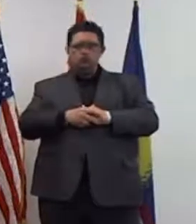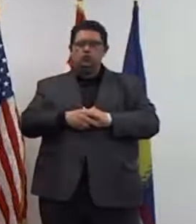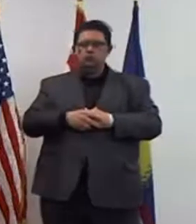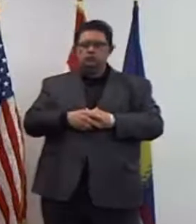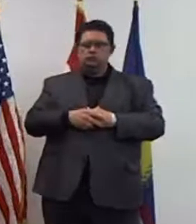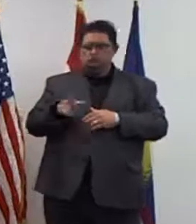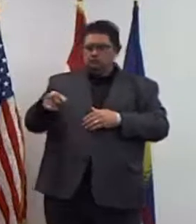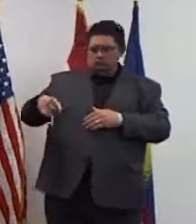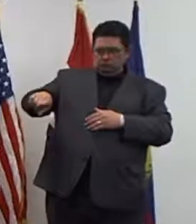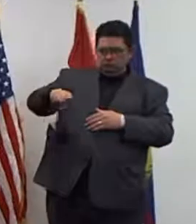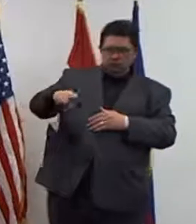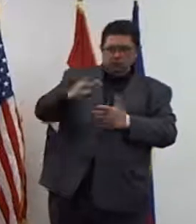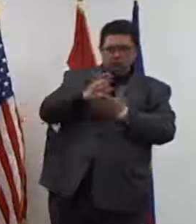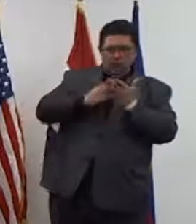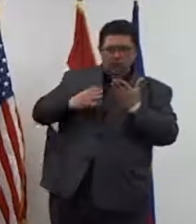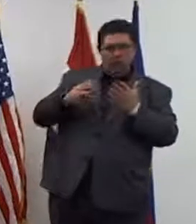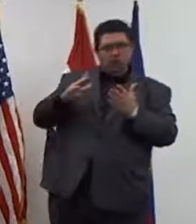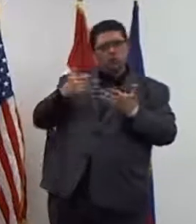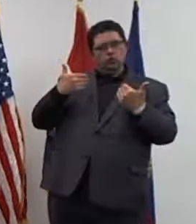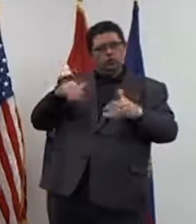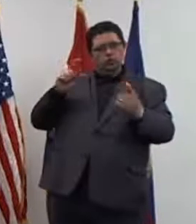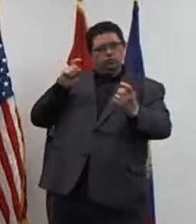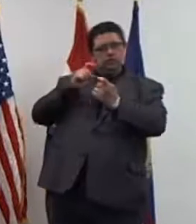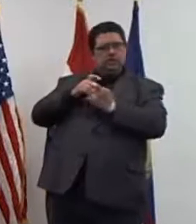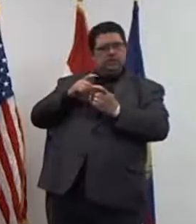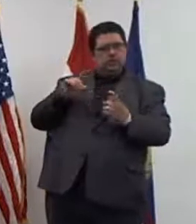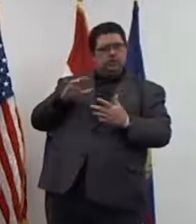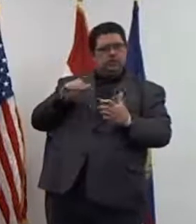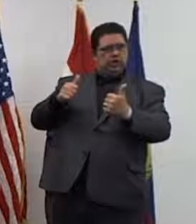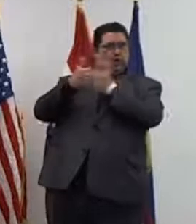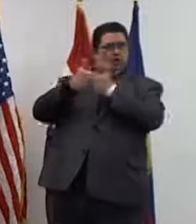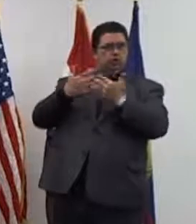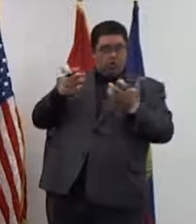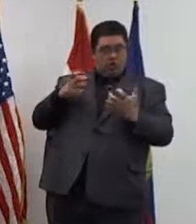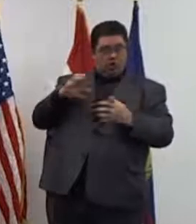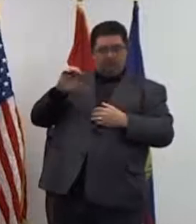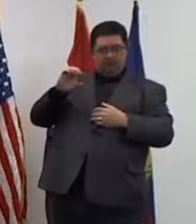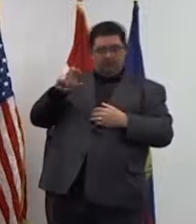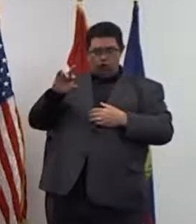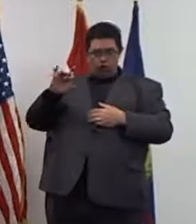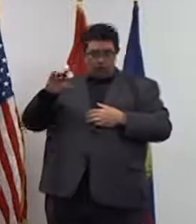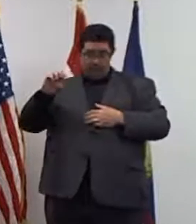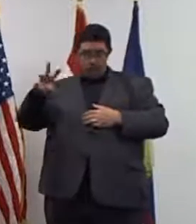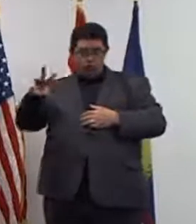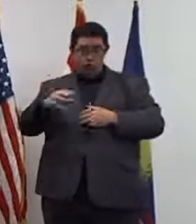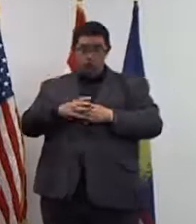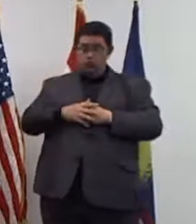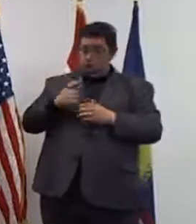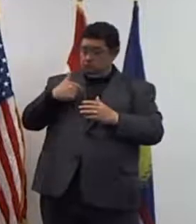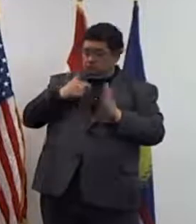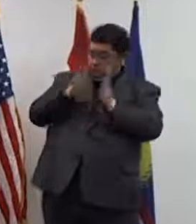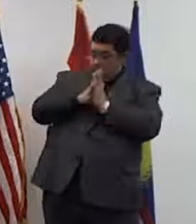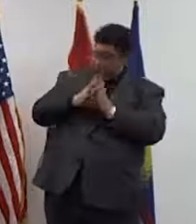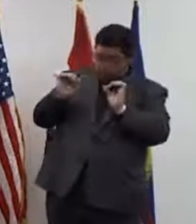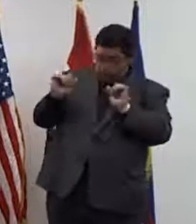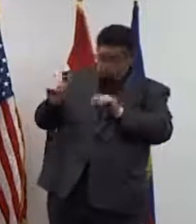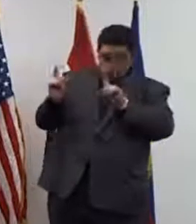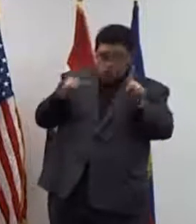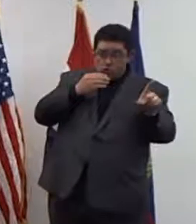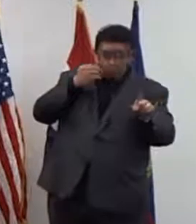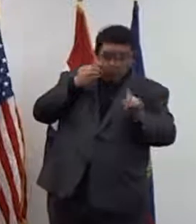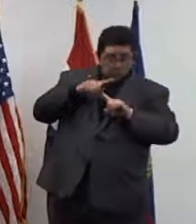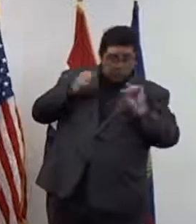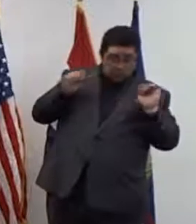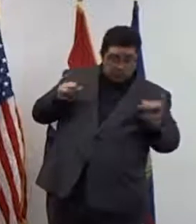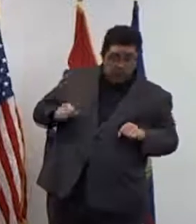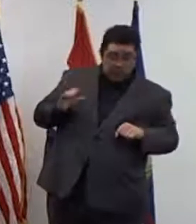challenged and would like to have a curfew. At the same time, I asked residents last night if they to go home when they could and stay home